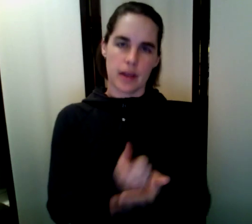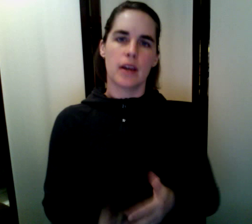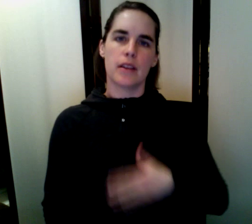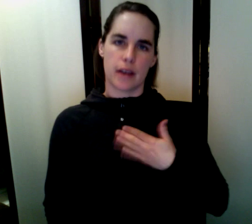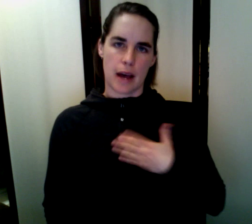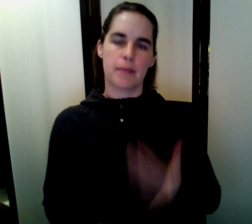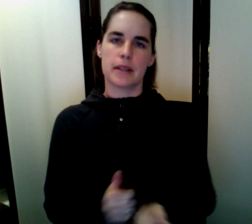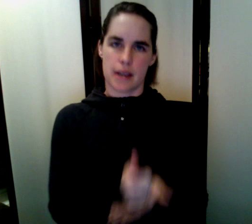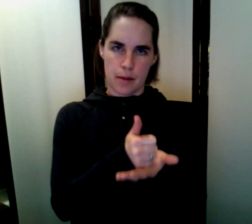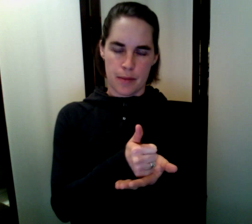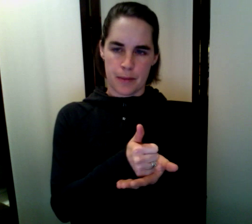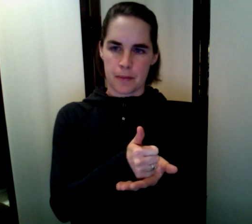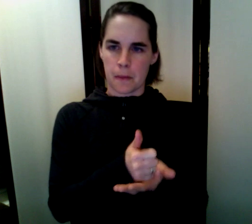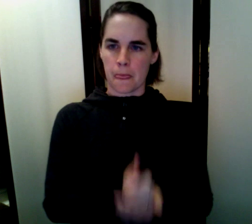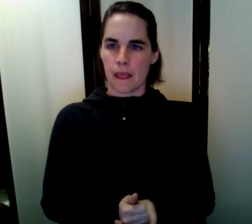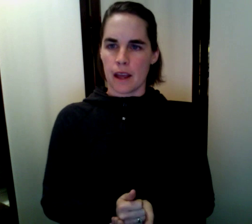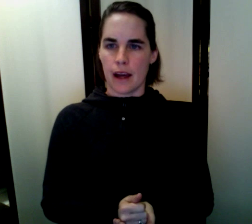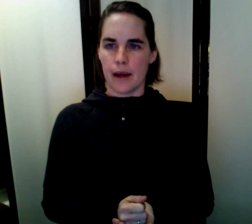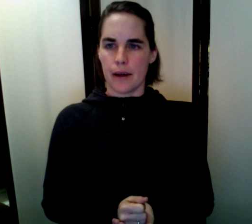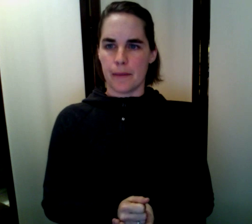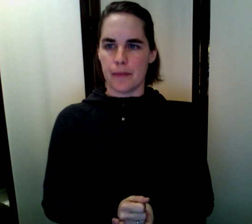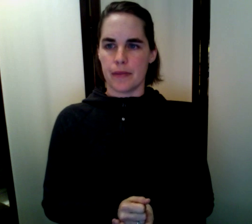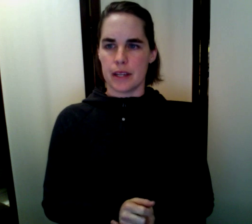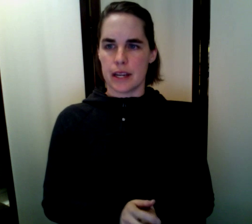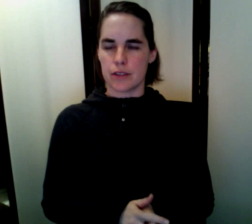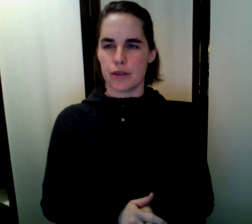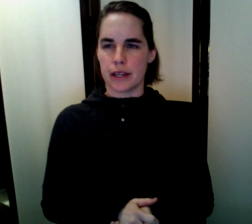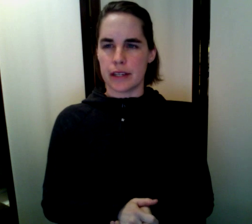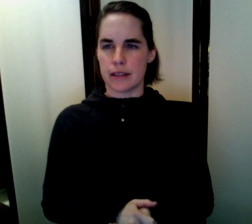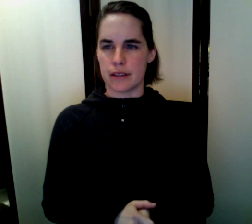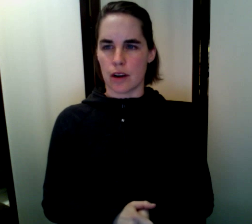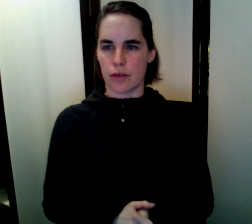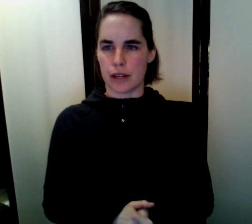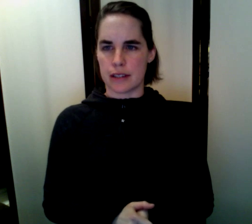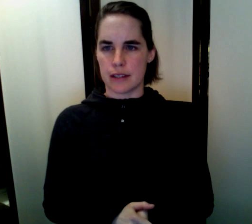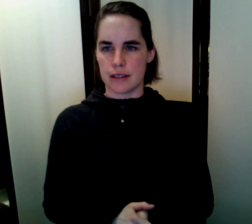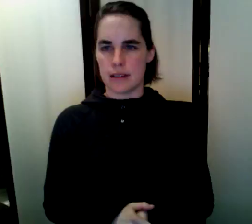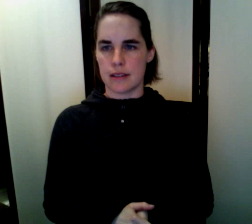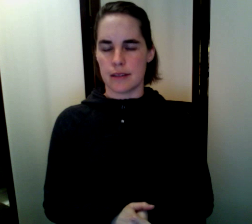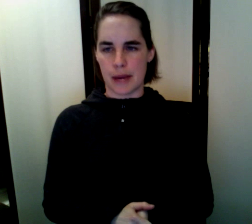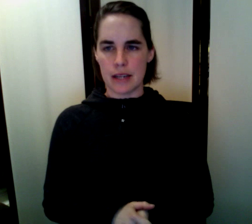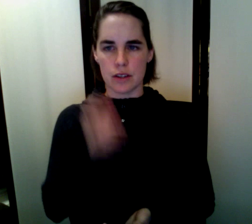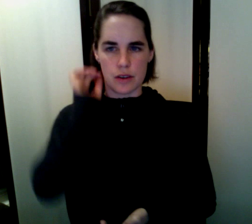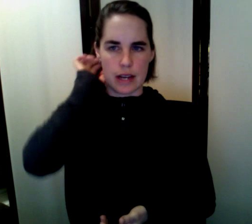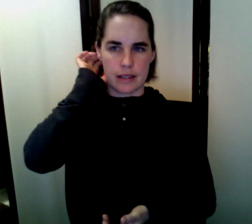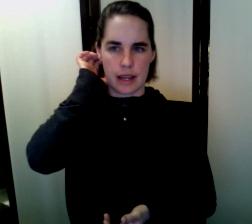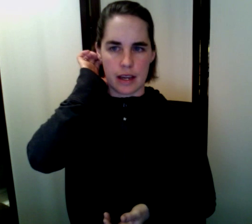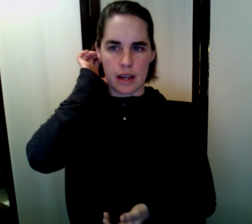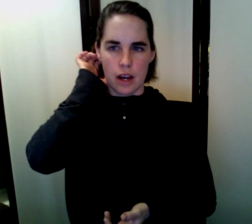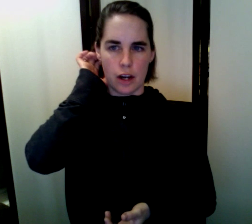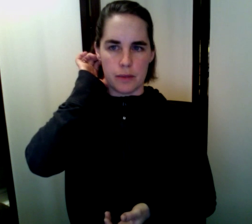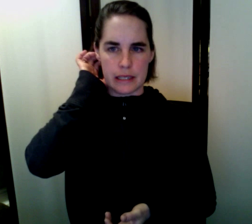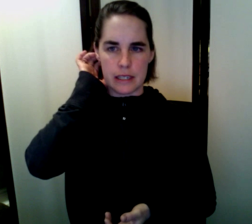they're happy to help. The next phrase is offering assistance to paint. So they're asking, are you busy?